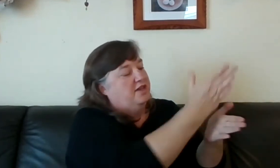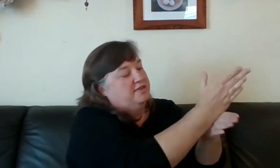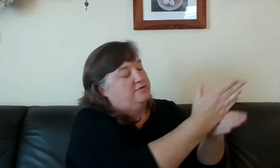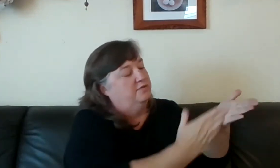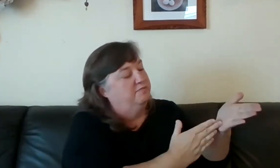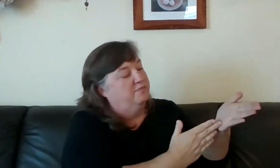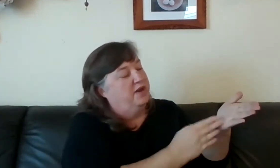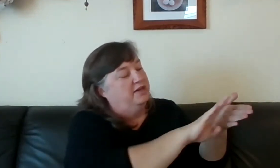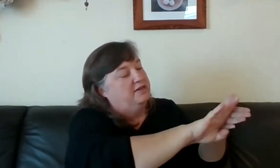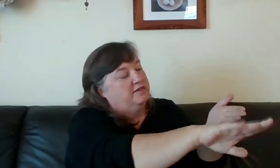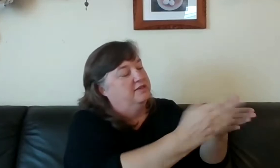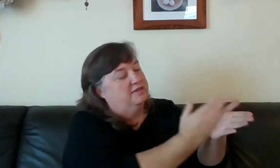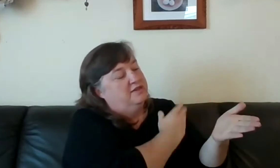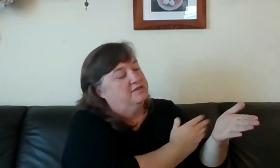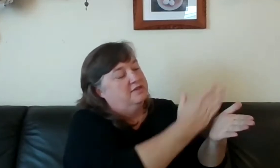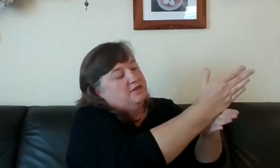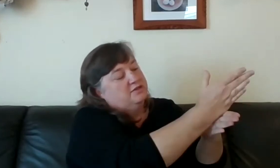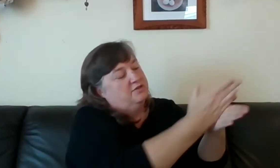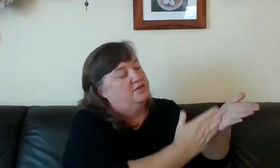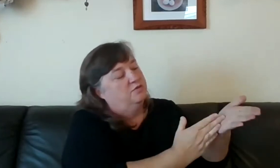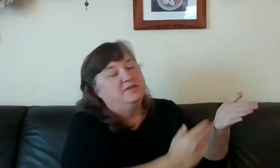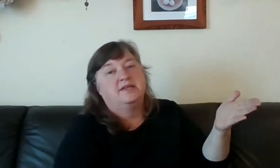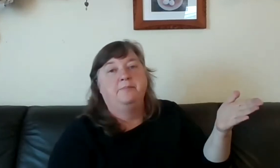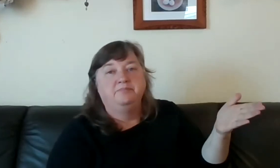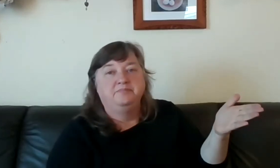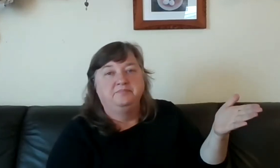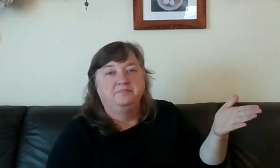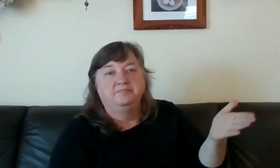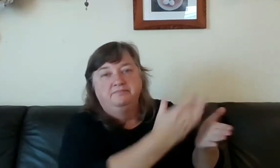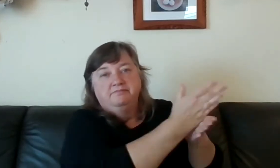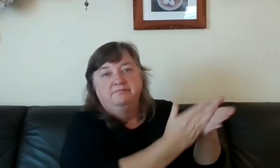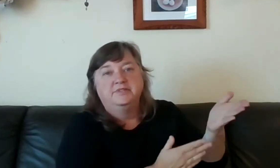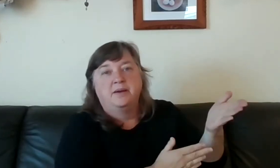and this would break it into this and this. So this would be some. Some.